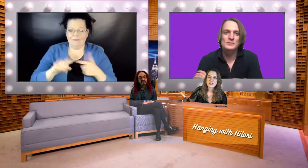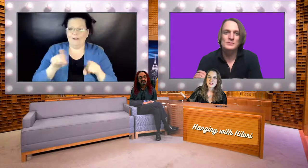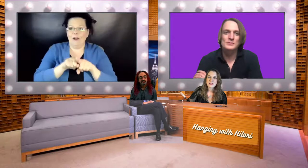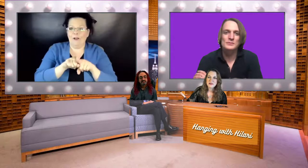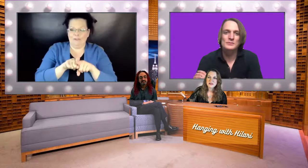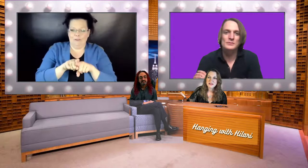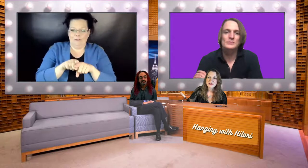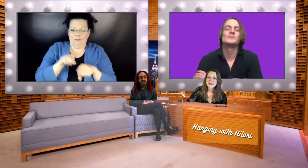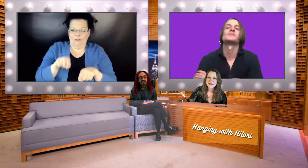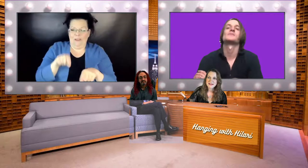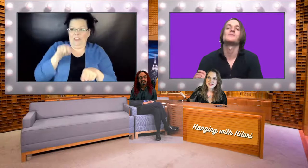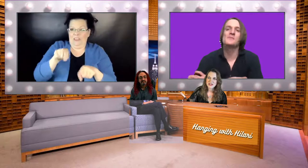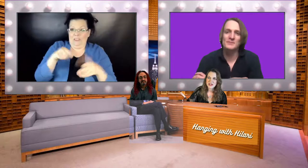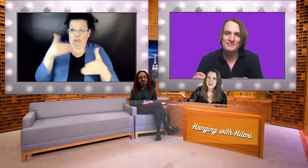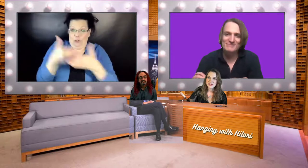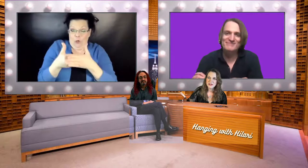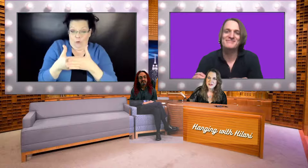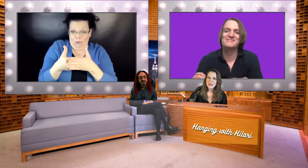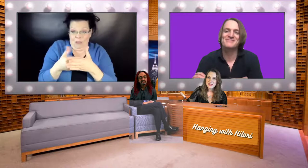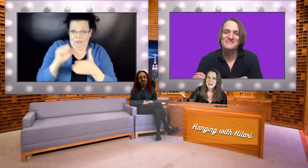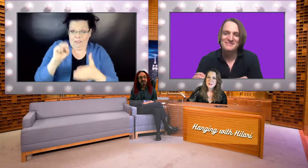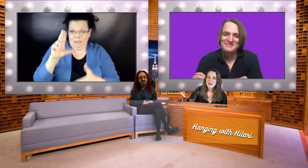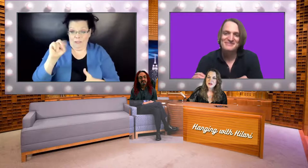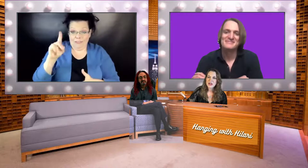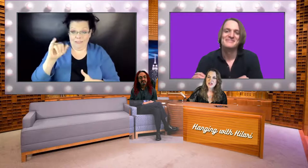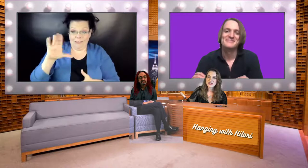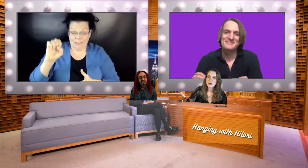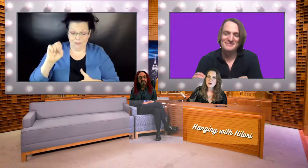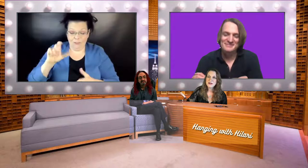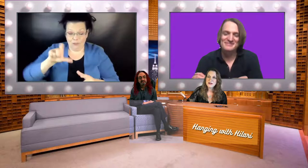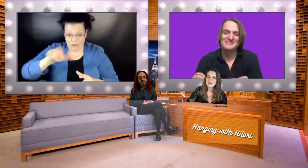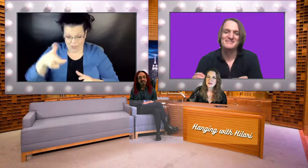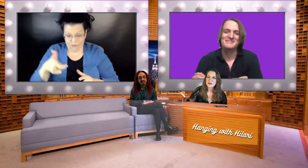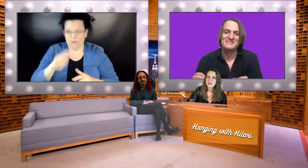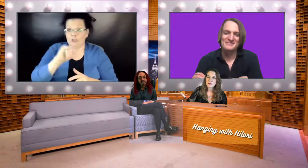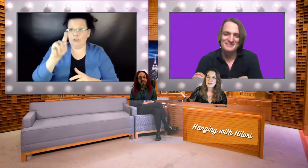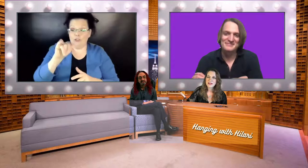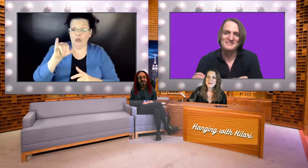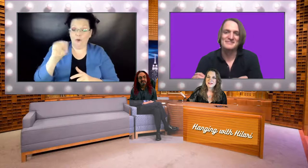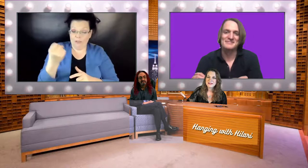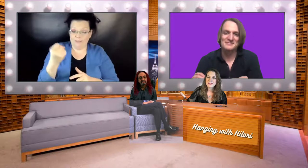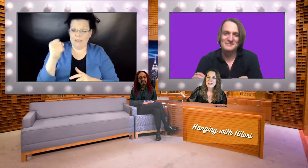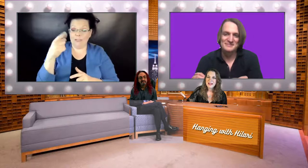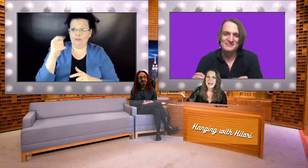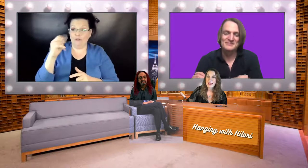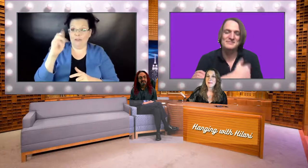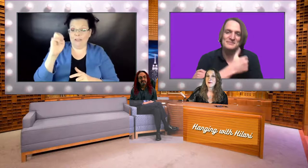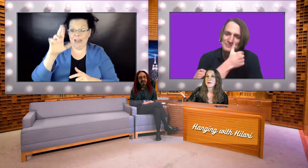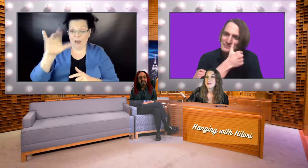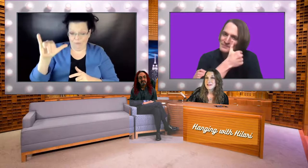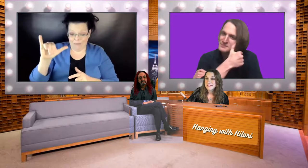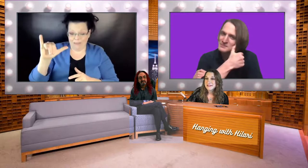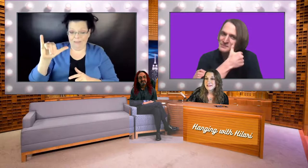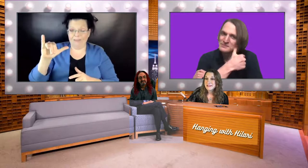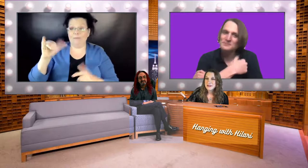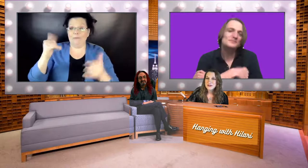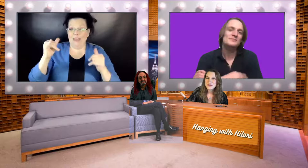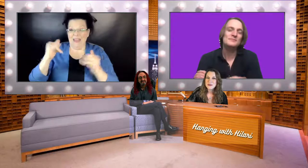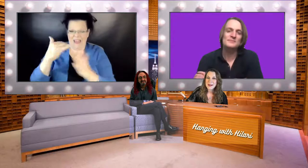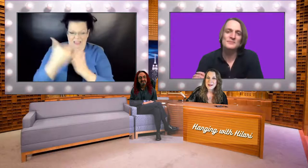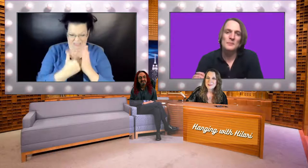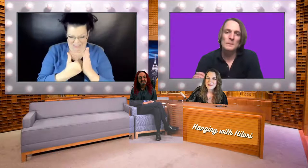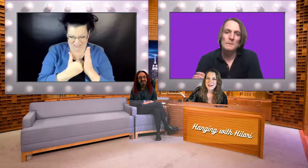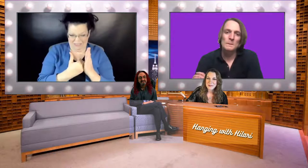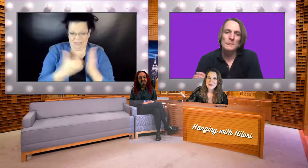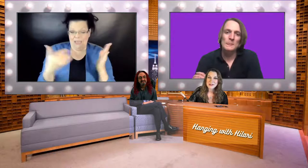show This Close on the Sundance Channel. He appeared on Zoe's Extraordinary Playlist, and most recently,